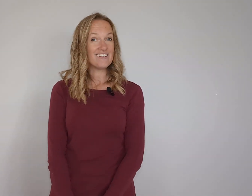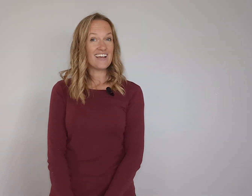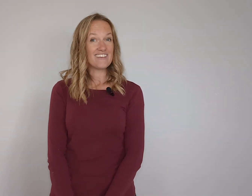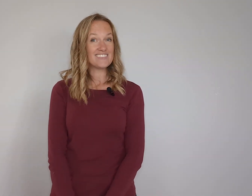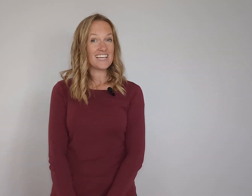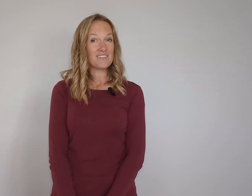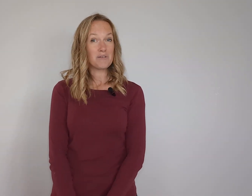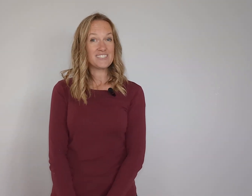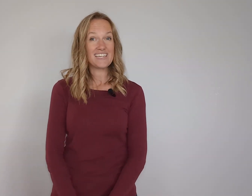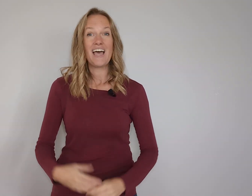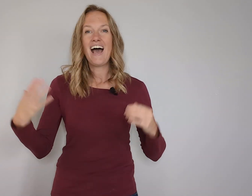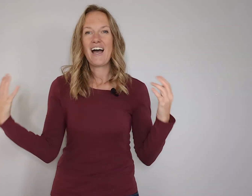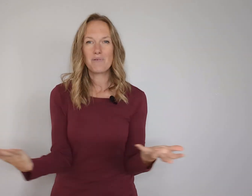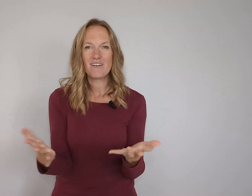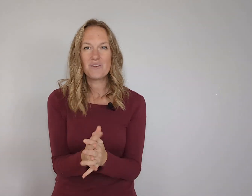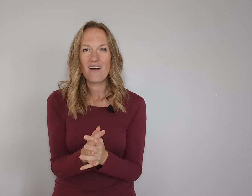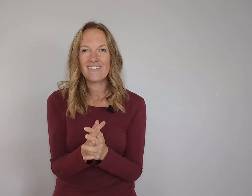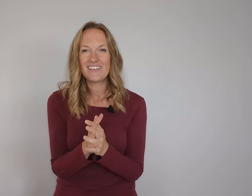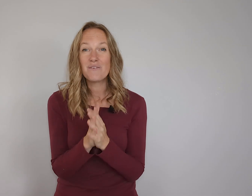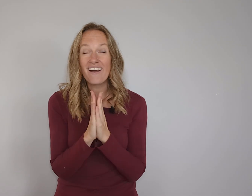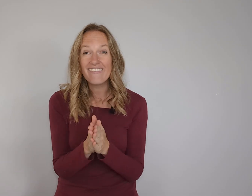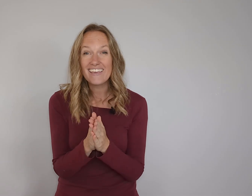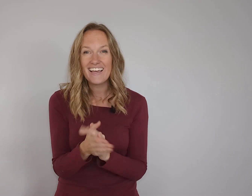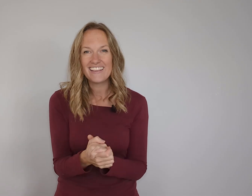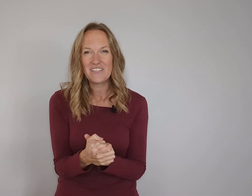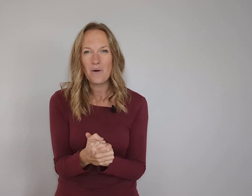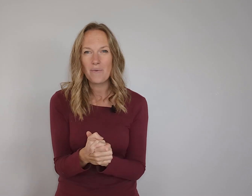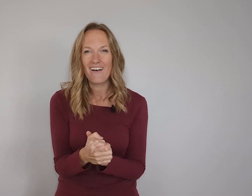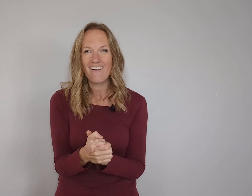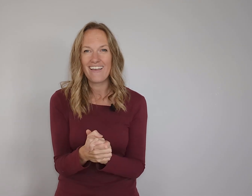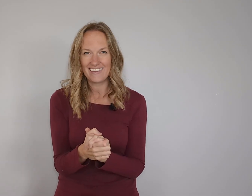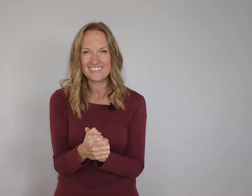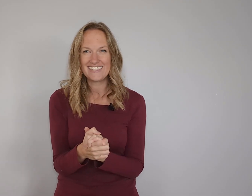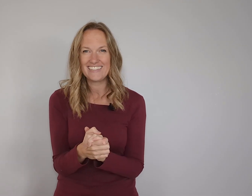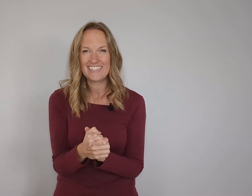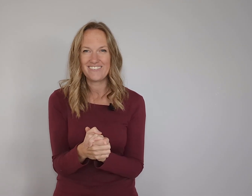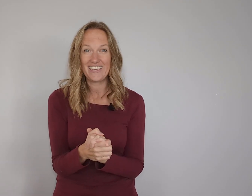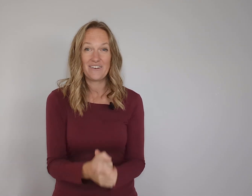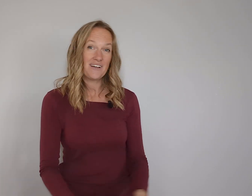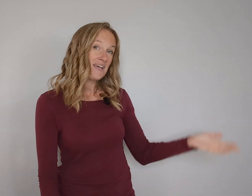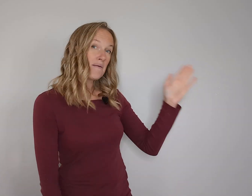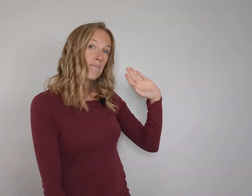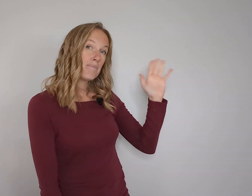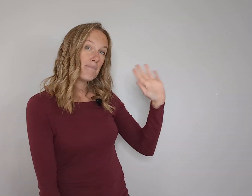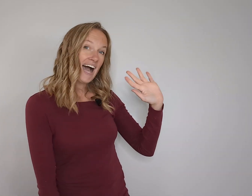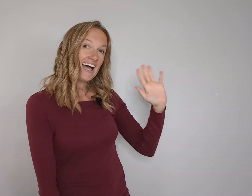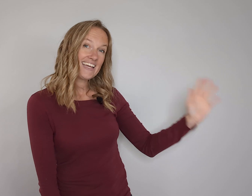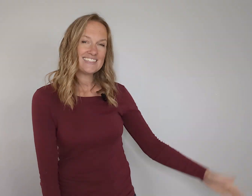through and then we'll sign with the music. I hope wherever you are that you are healthy and that you are well and that I'll see you in the next video. Bye.